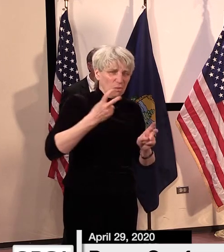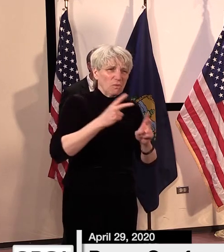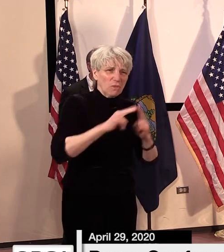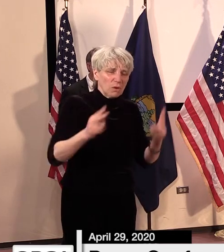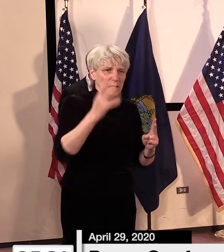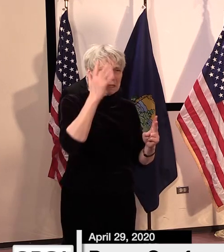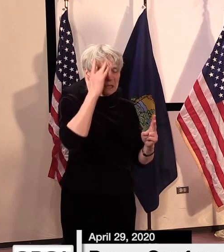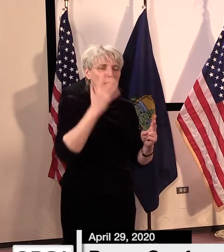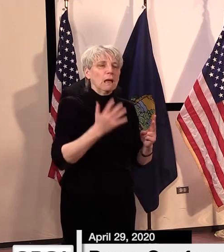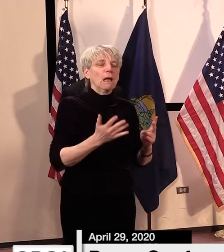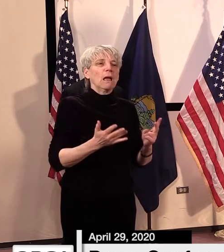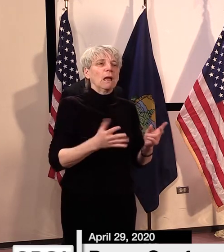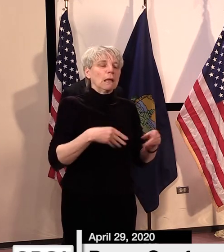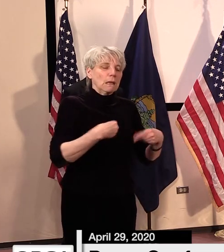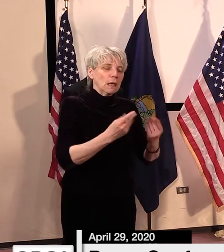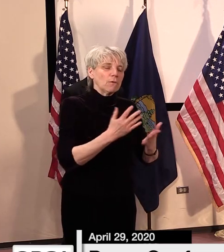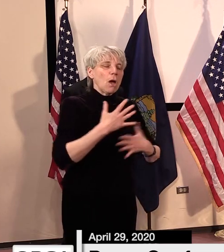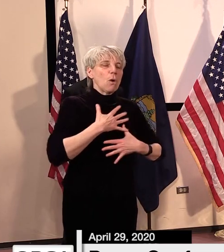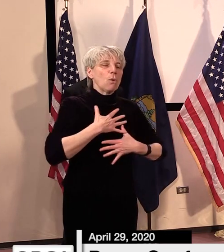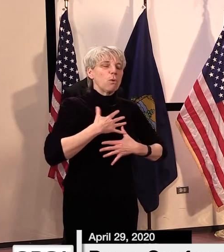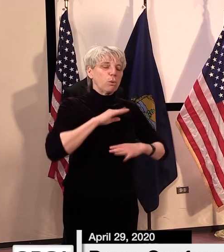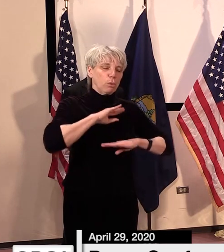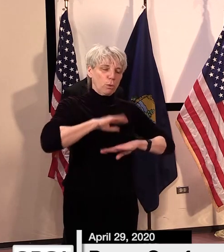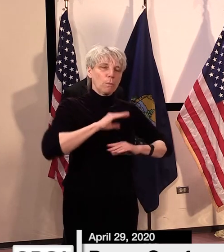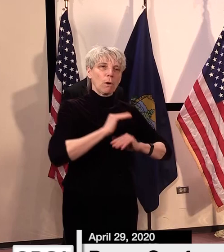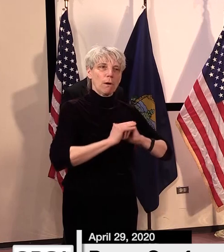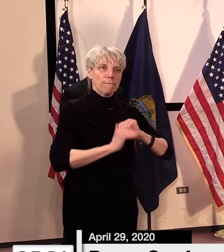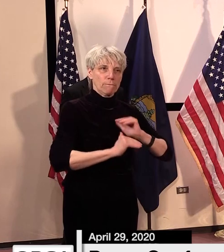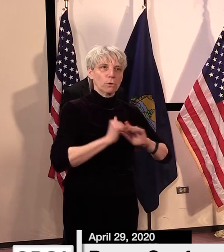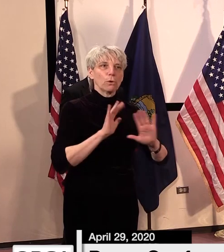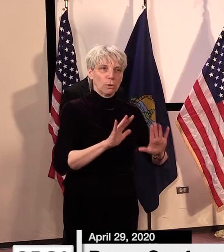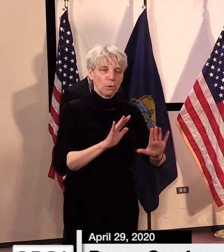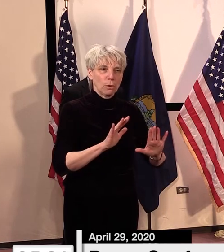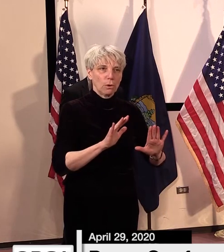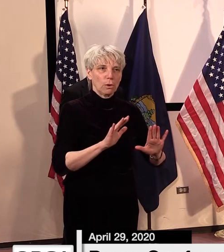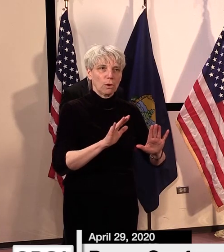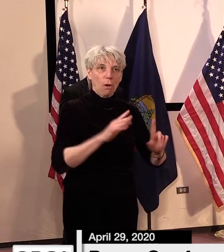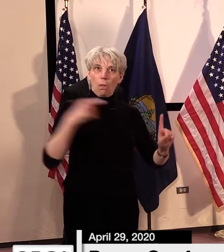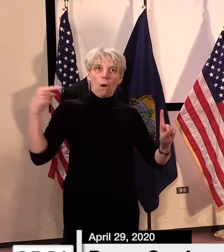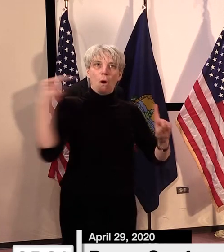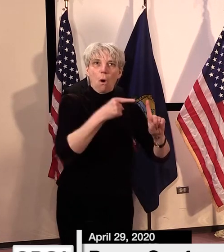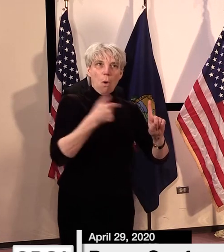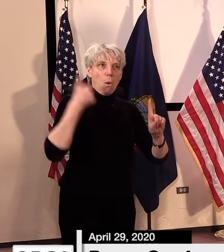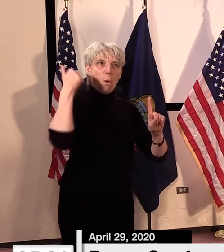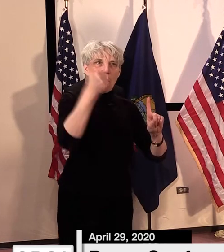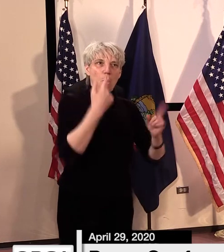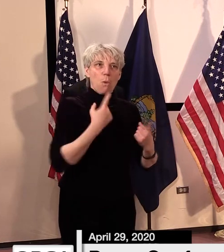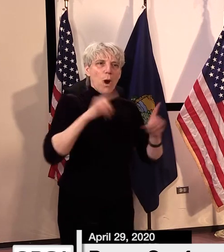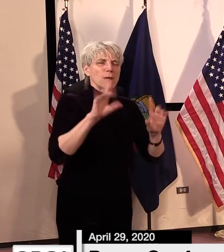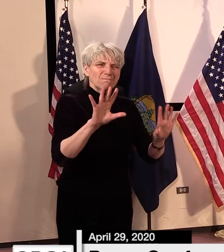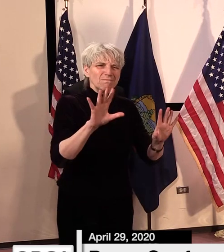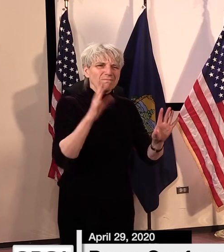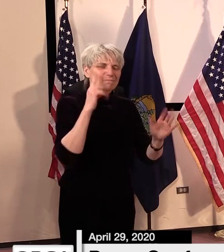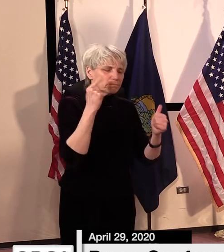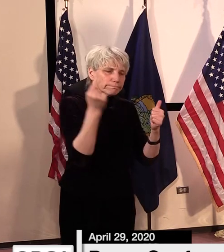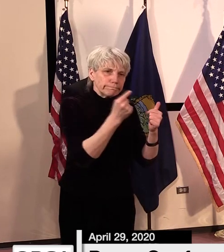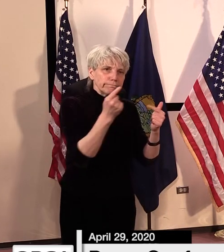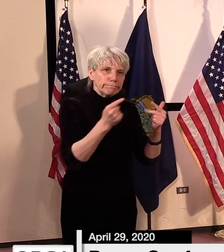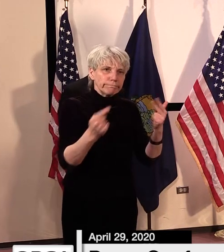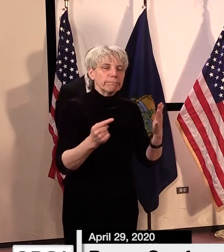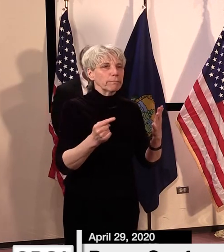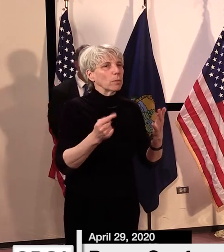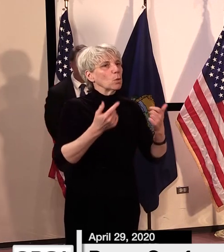I don't want to give false hope to any particular pathway, except to say that all of this is being done, like everything with COVID, on a